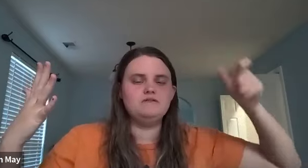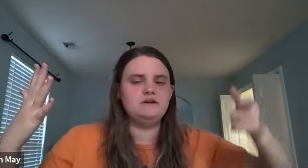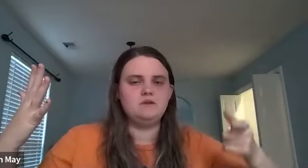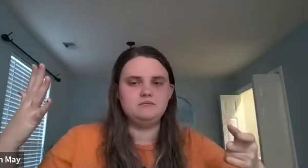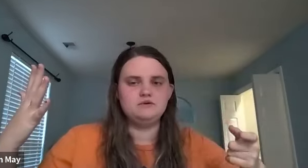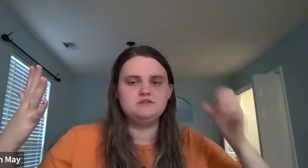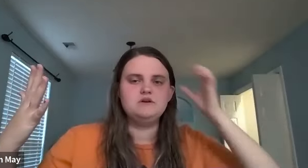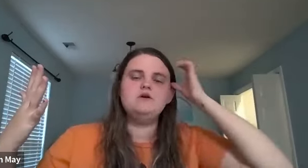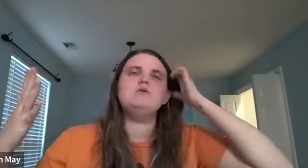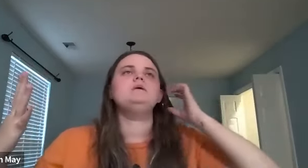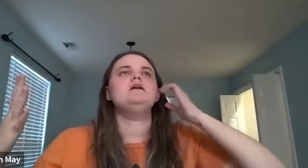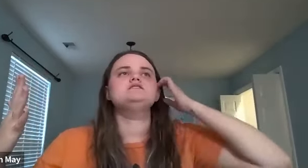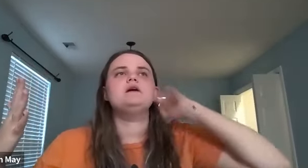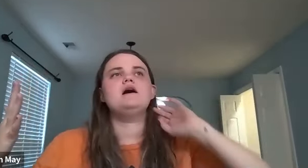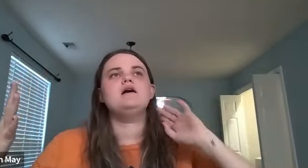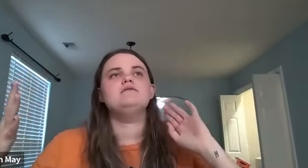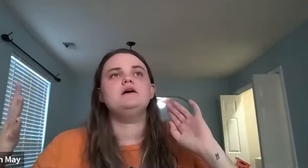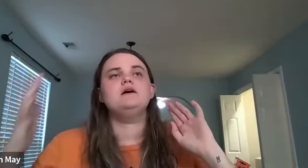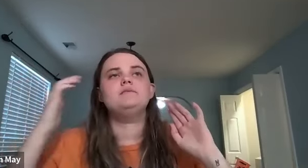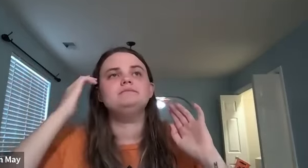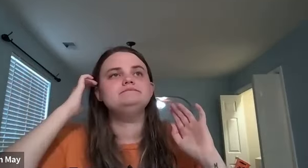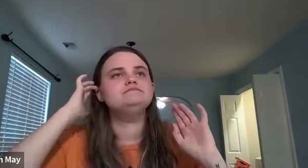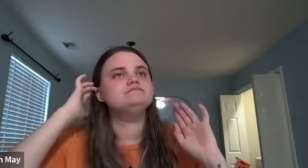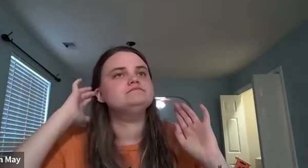family members. We also have,